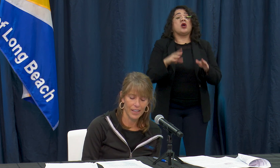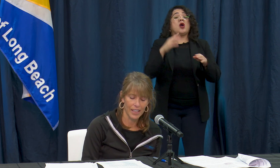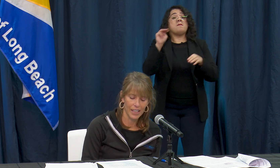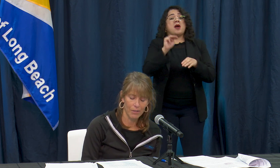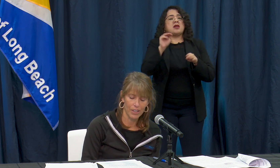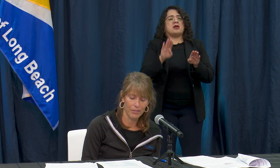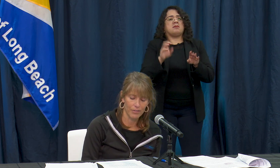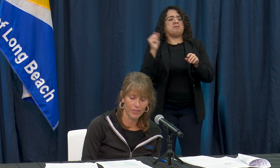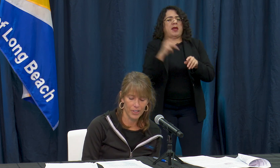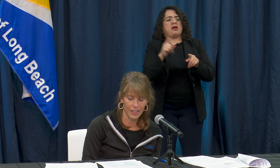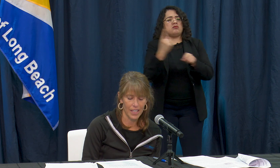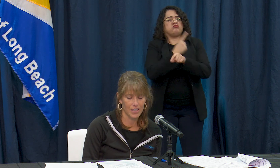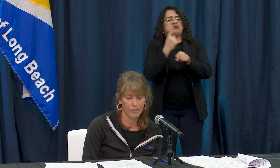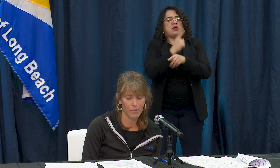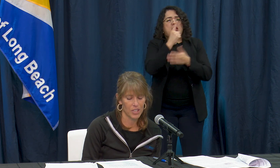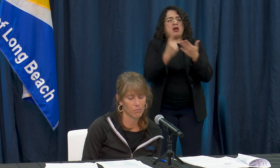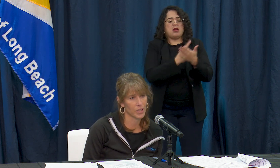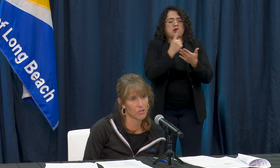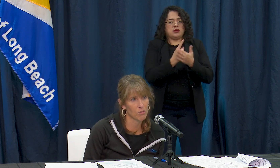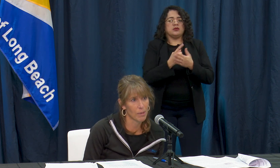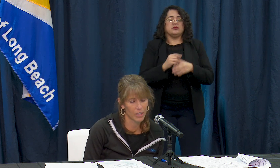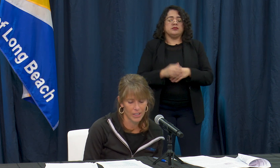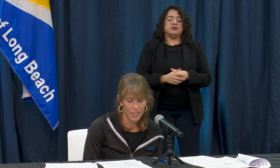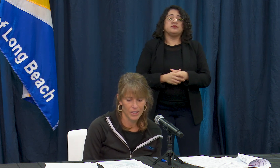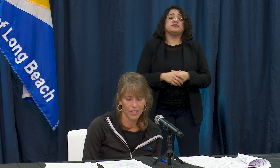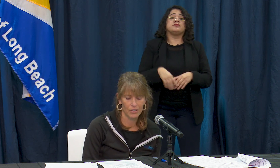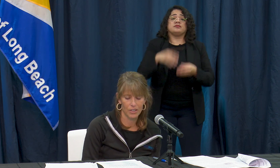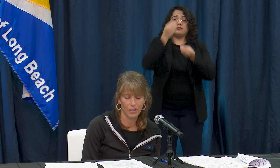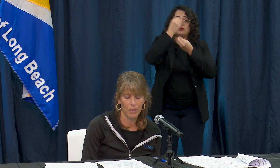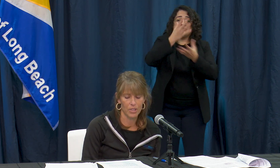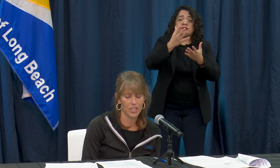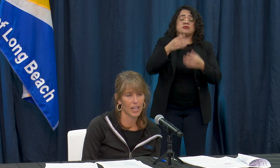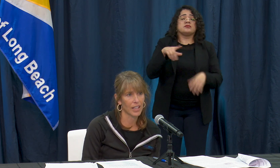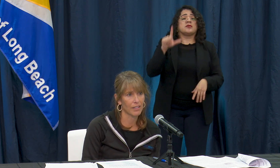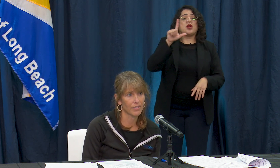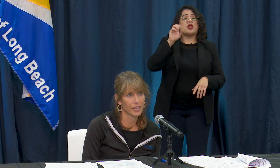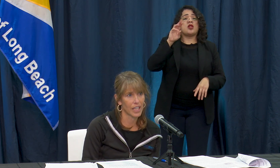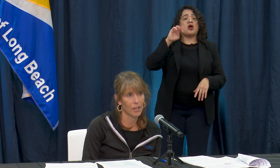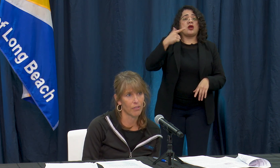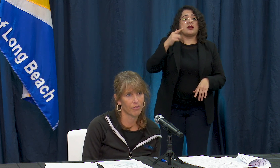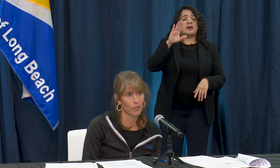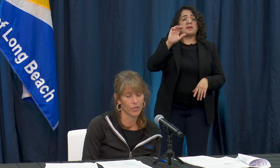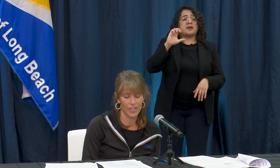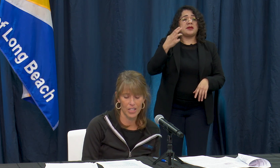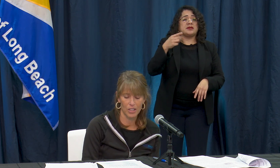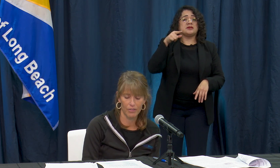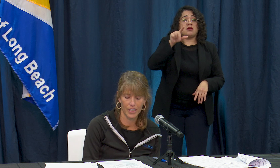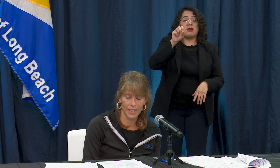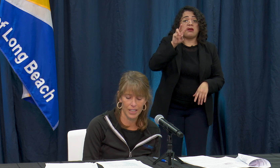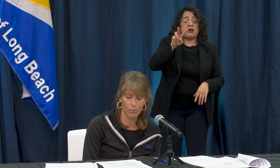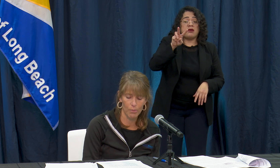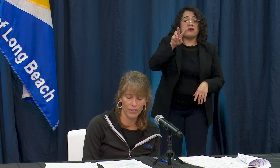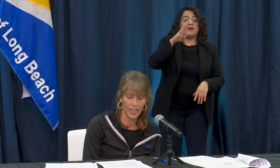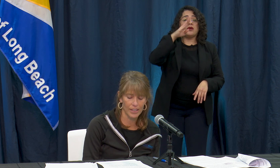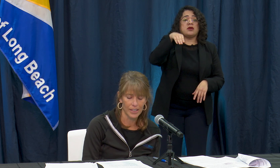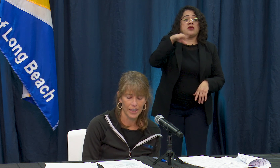And finally, I want, for the latest information, please remember to go to the longbeach.gov /COVID-19 website and